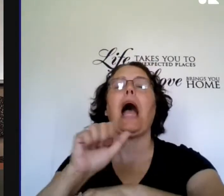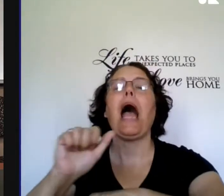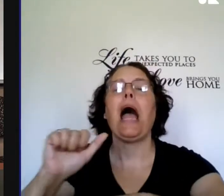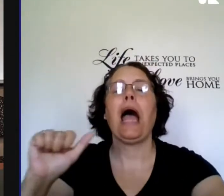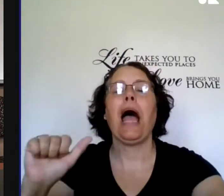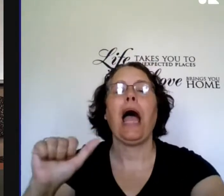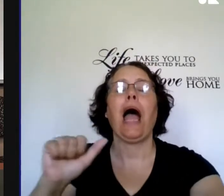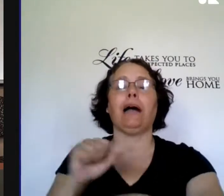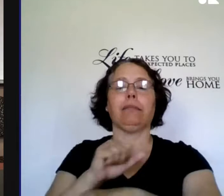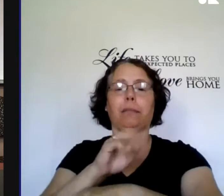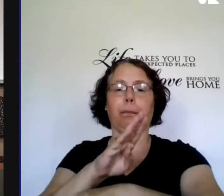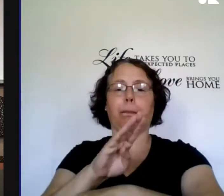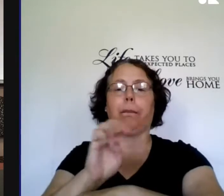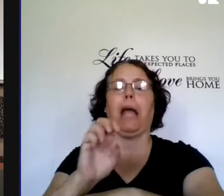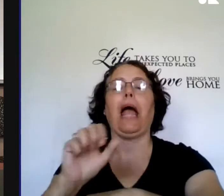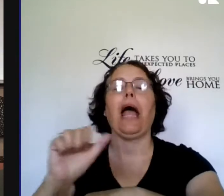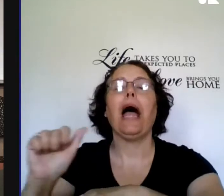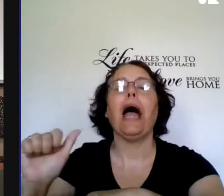bah.